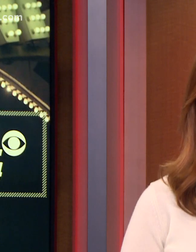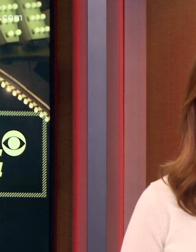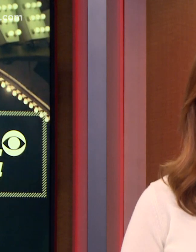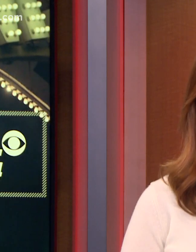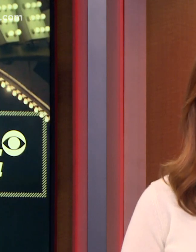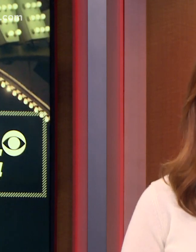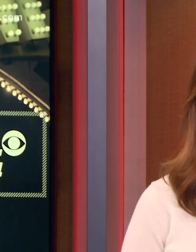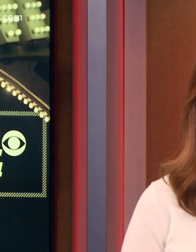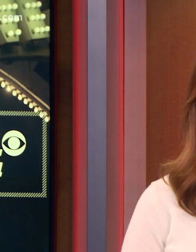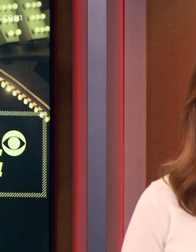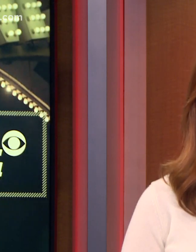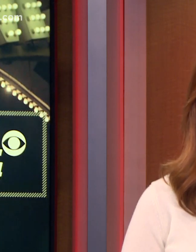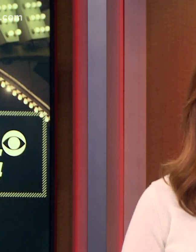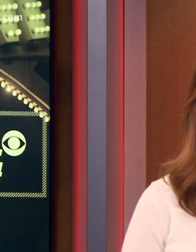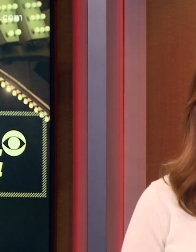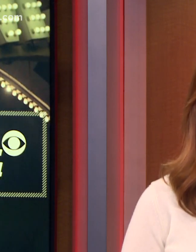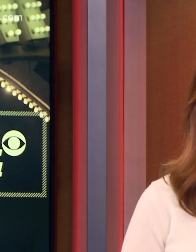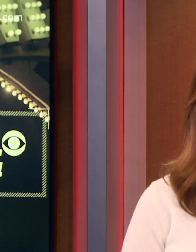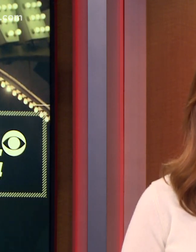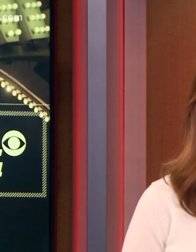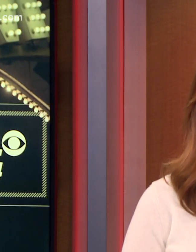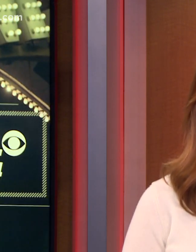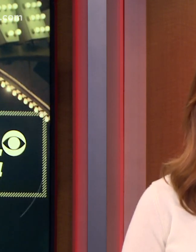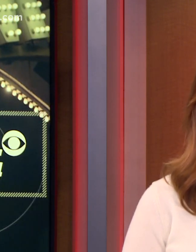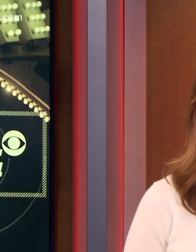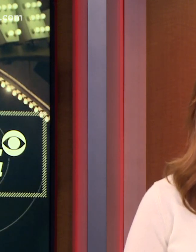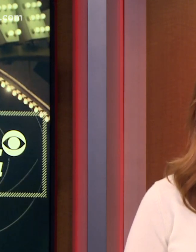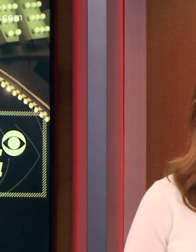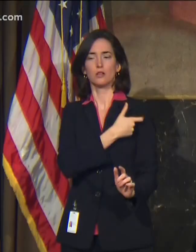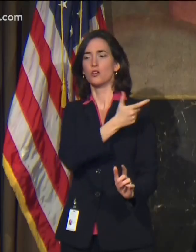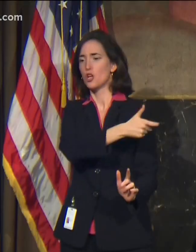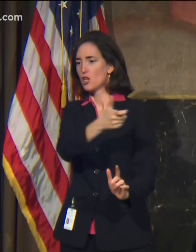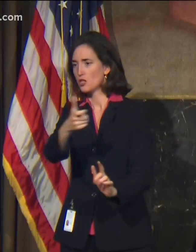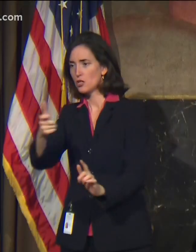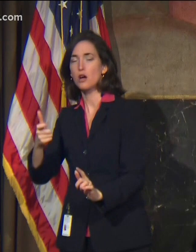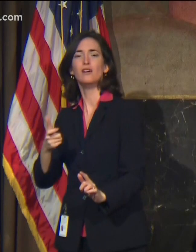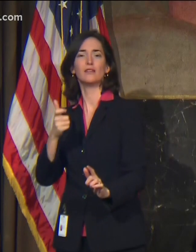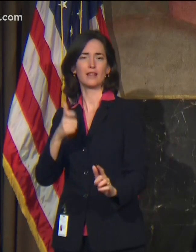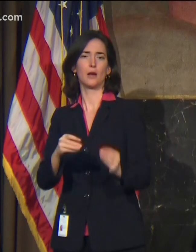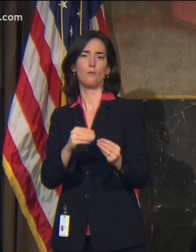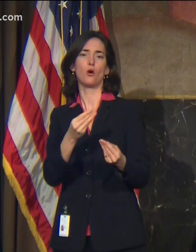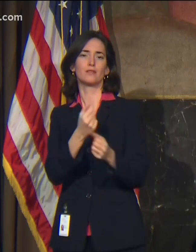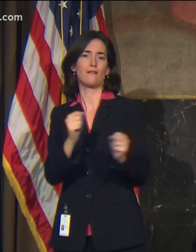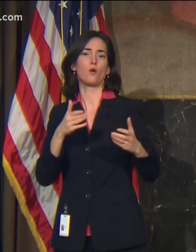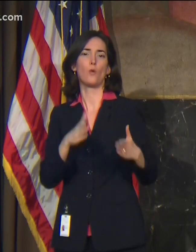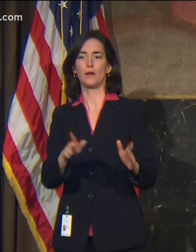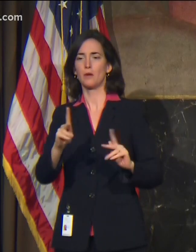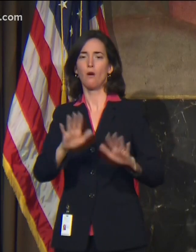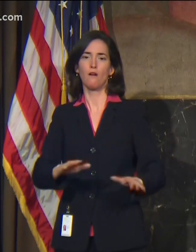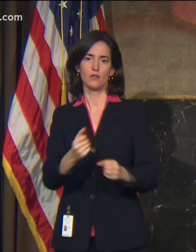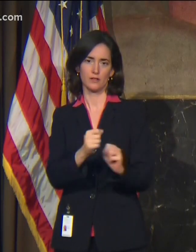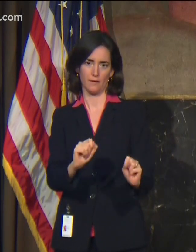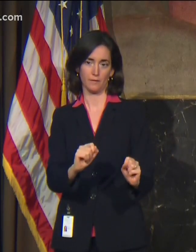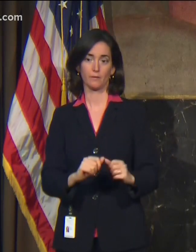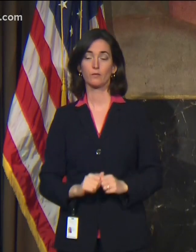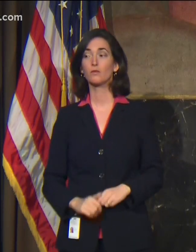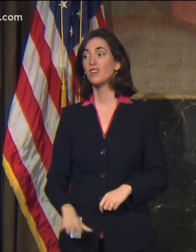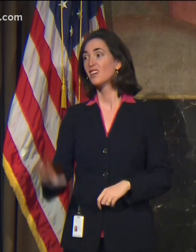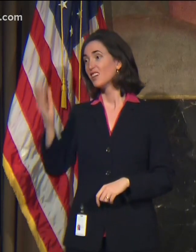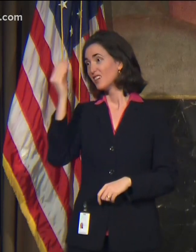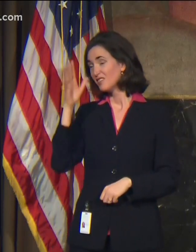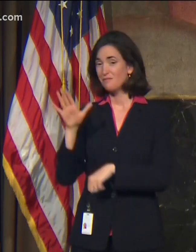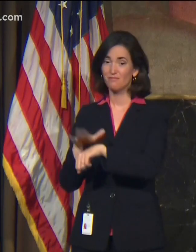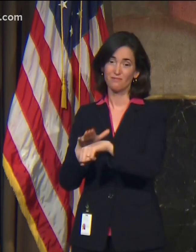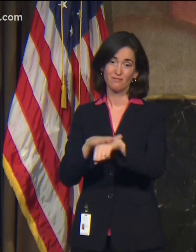want news of a vaccine to overshadow that surge in new cases. The numbers in Louisiana have not been encouraging.